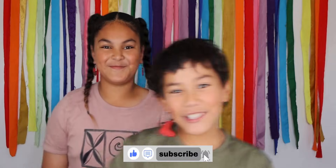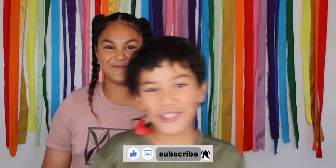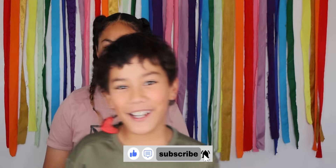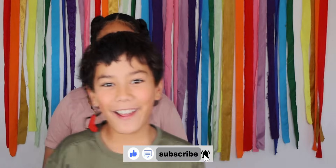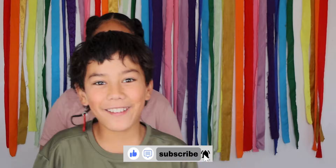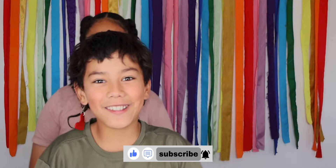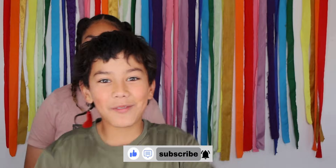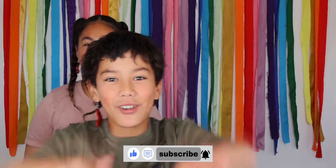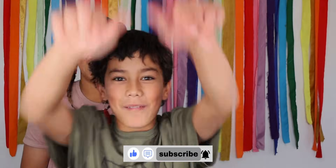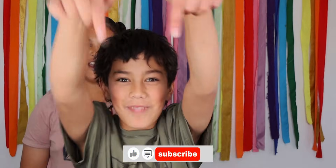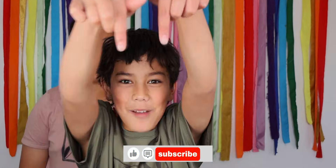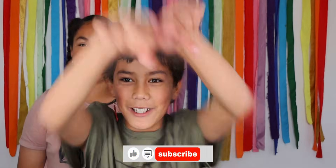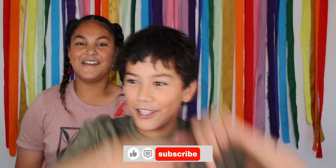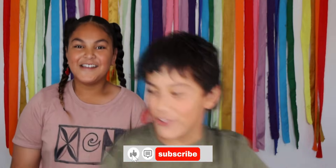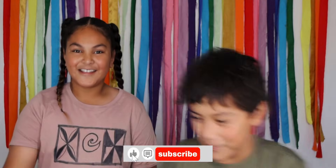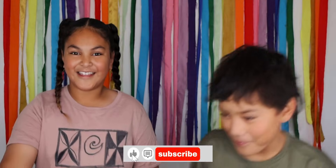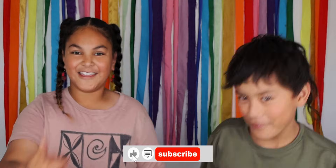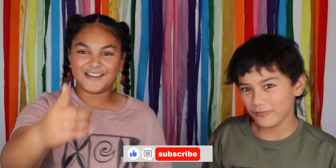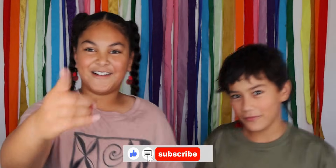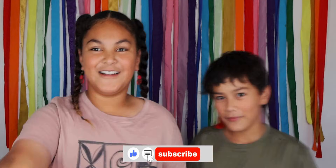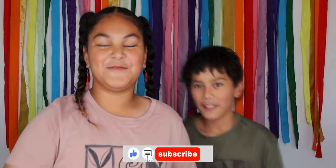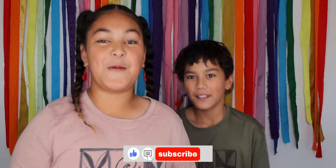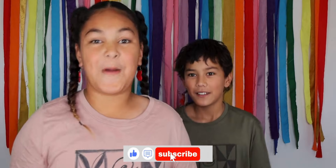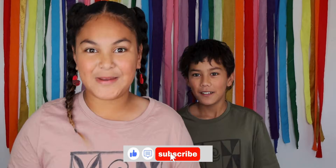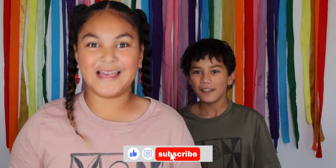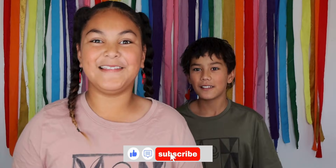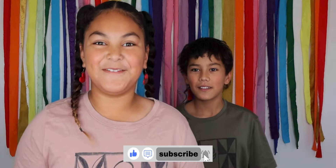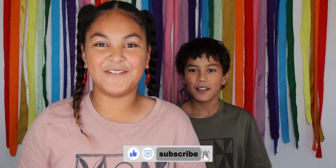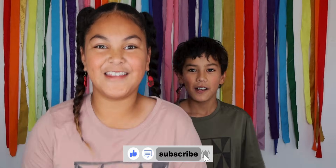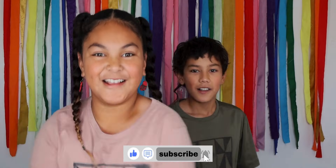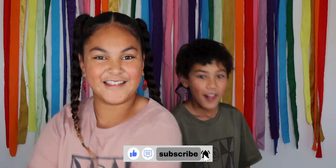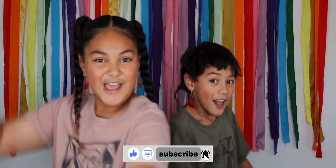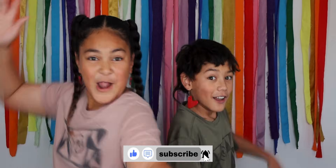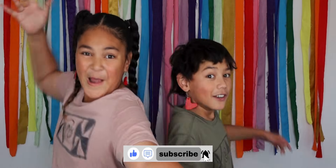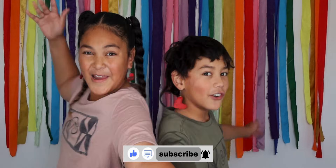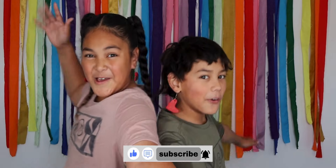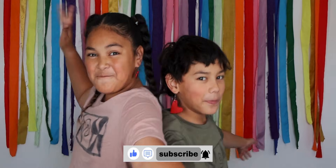Hi, make sure to like and subscribe down below so that you can watch my mum and auntie's